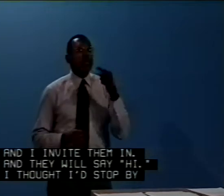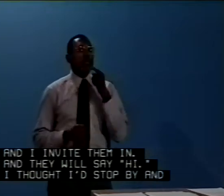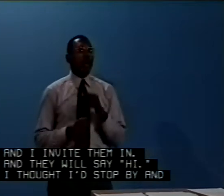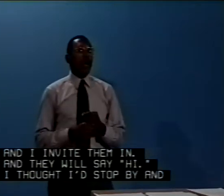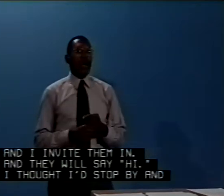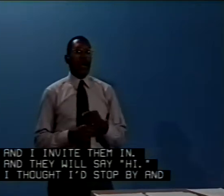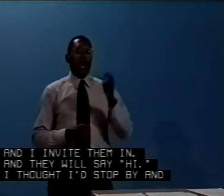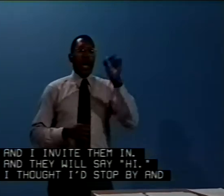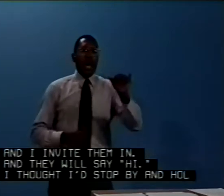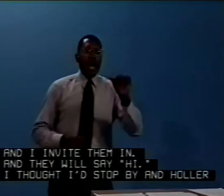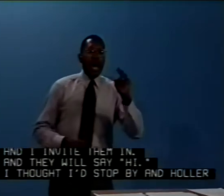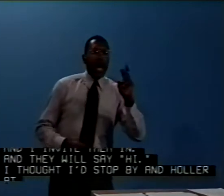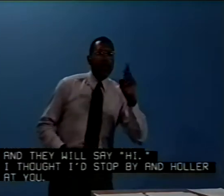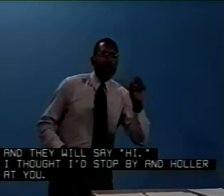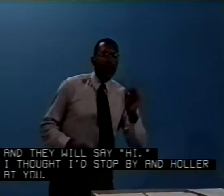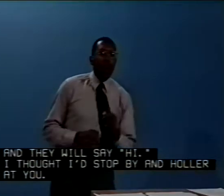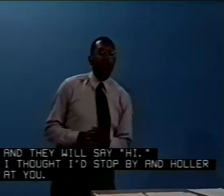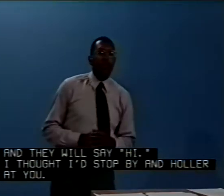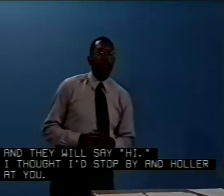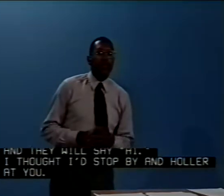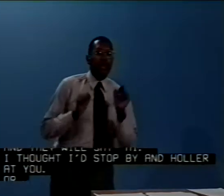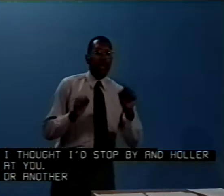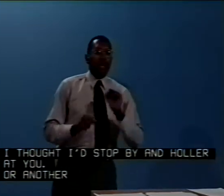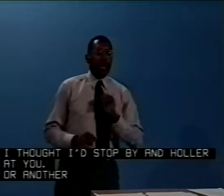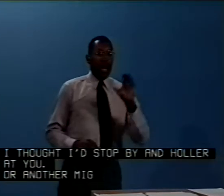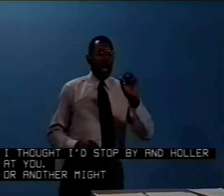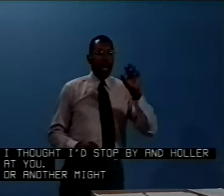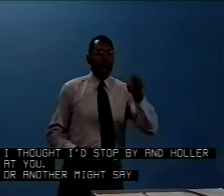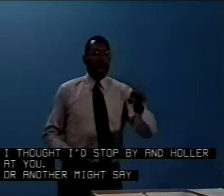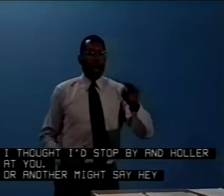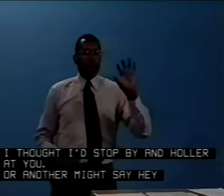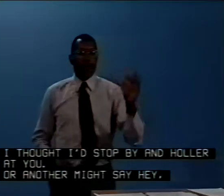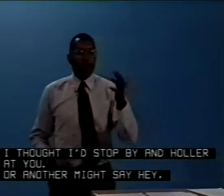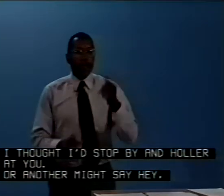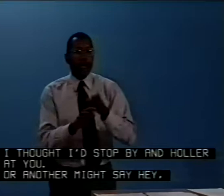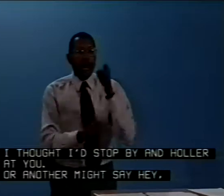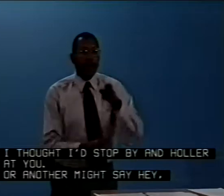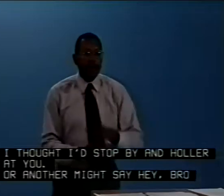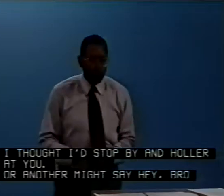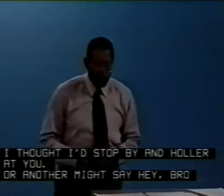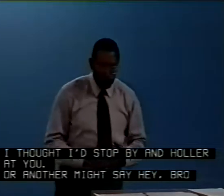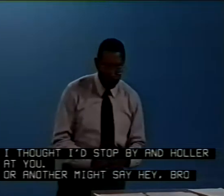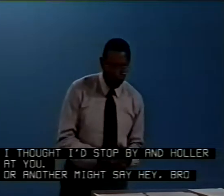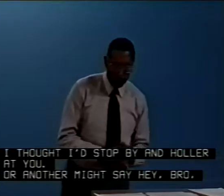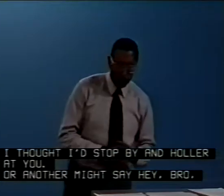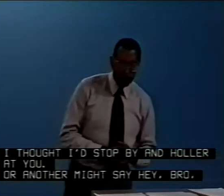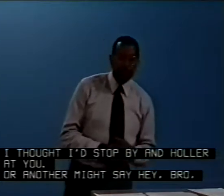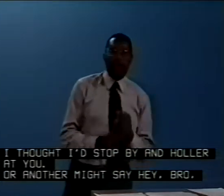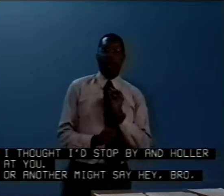Or another might say, "Hey, bro, can I cop a five from you?"